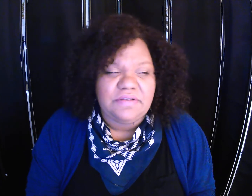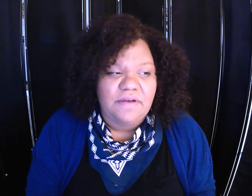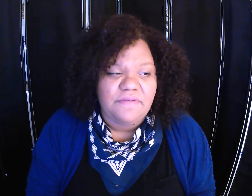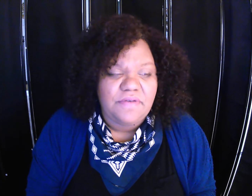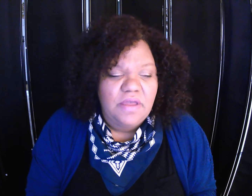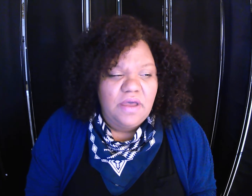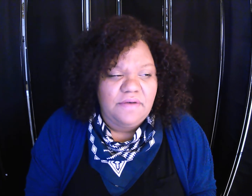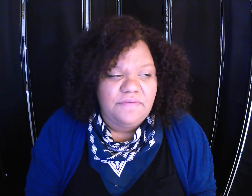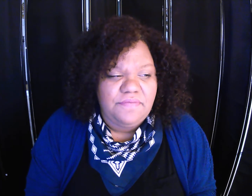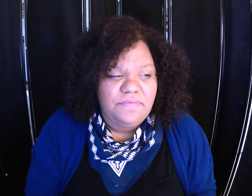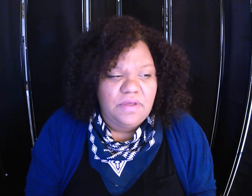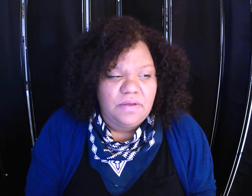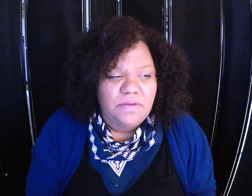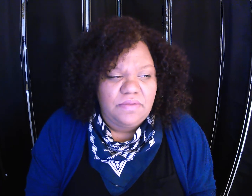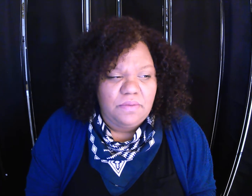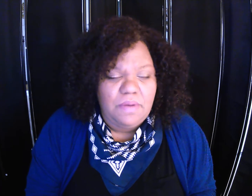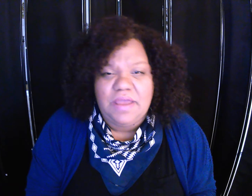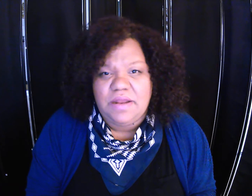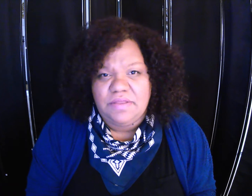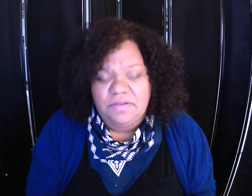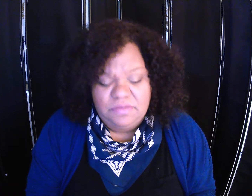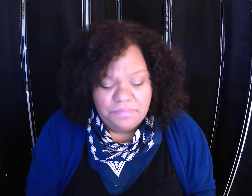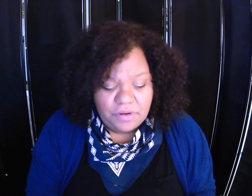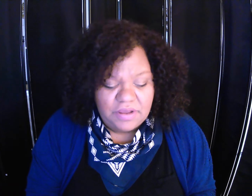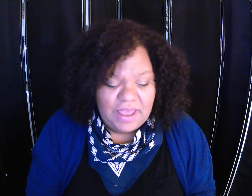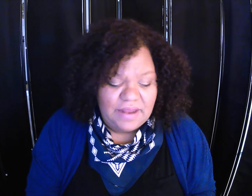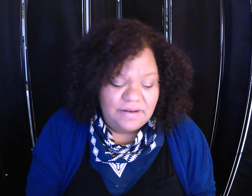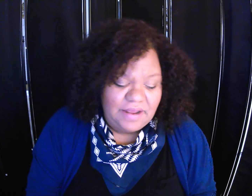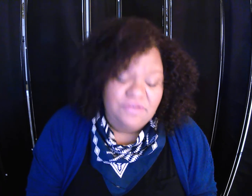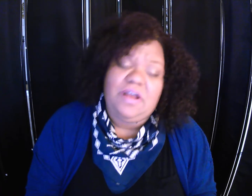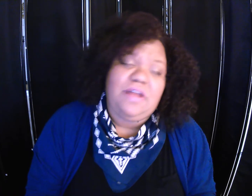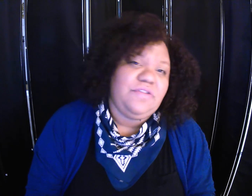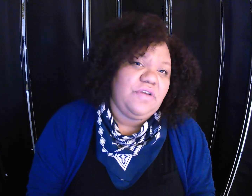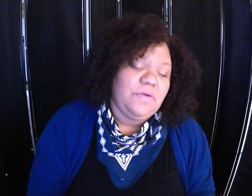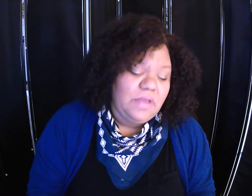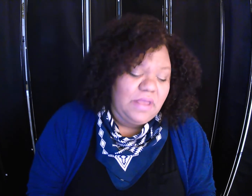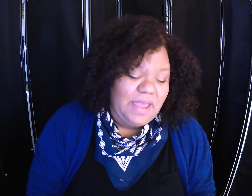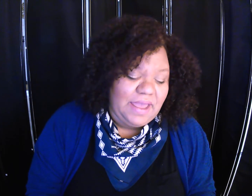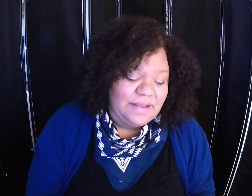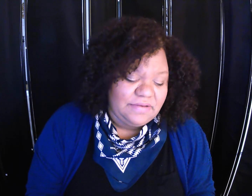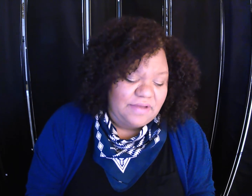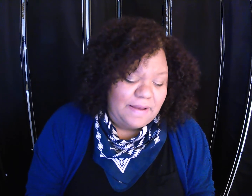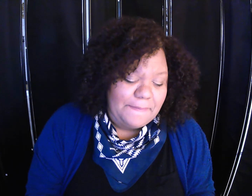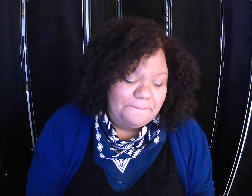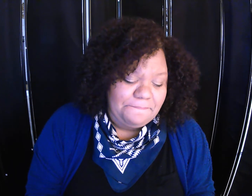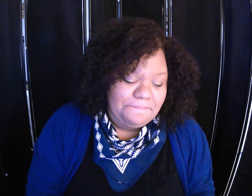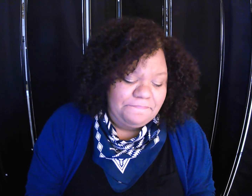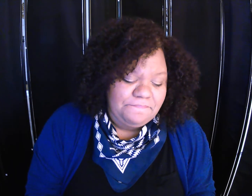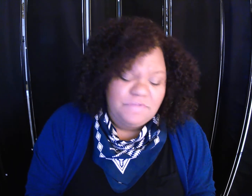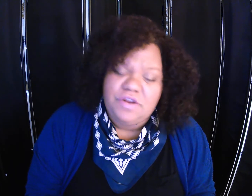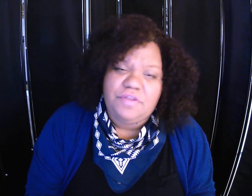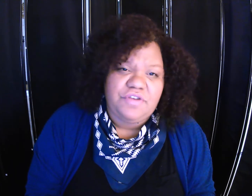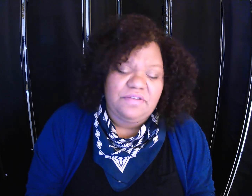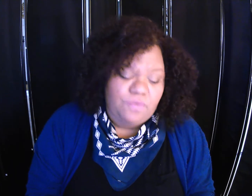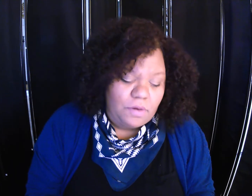of the women in this book and John too, and the